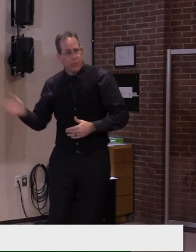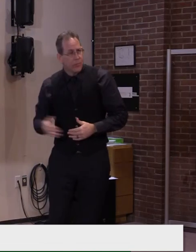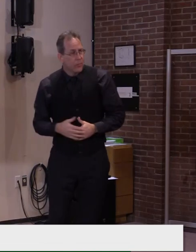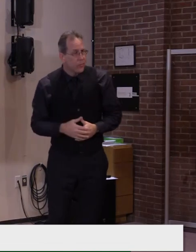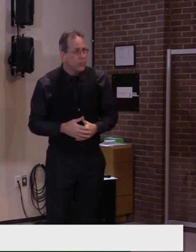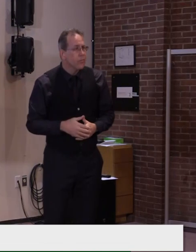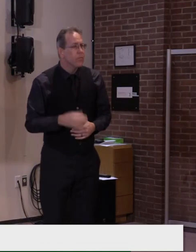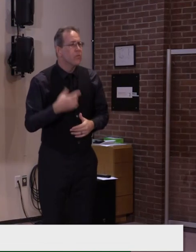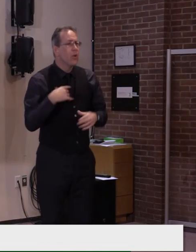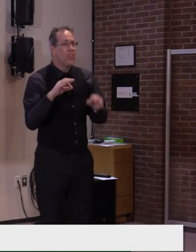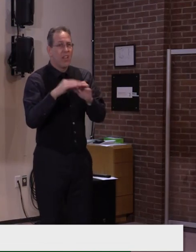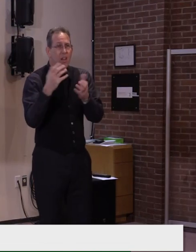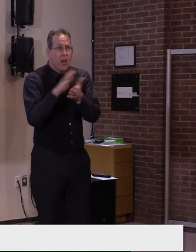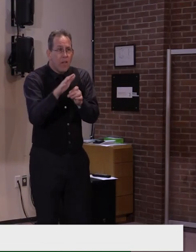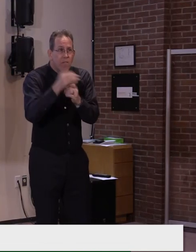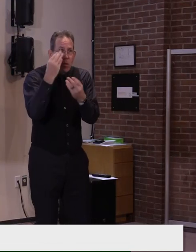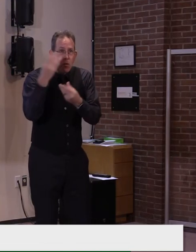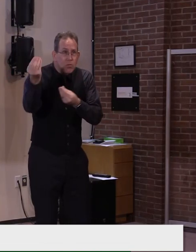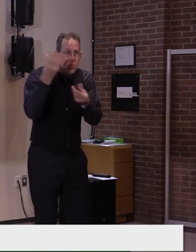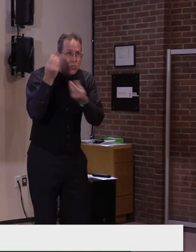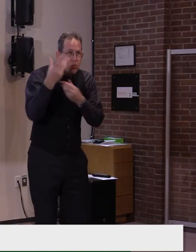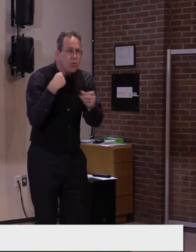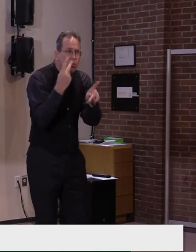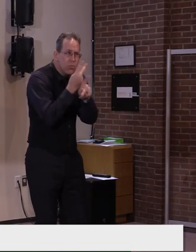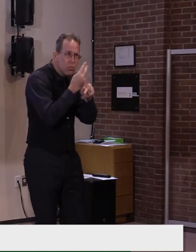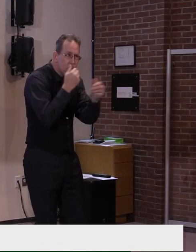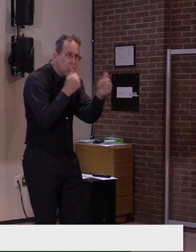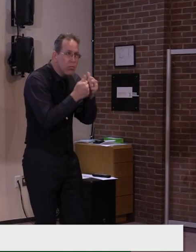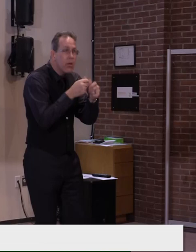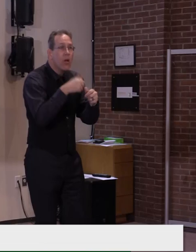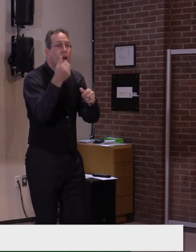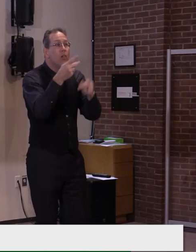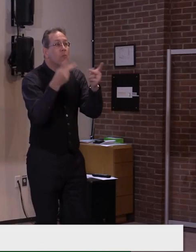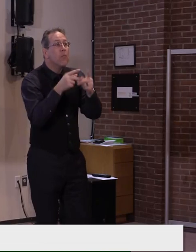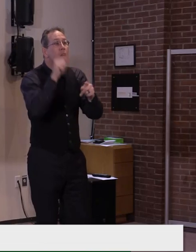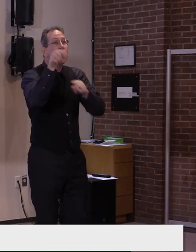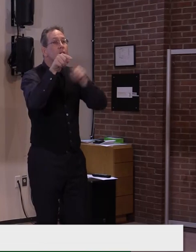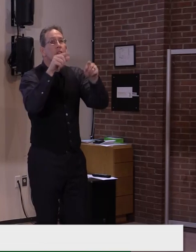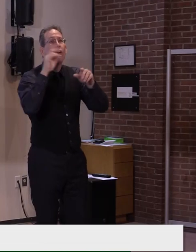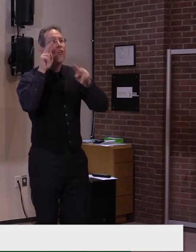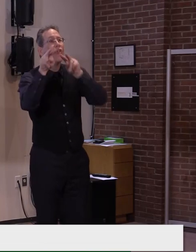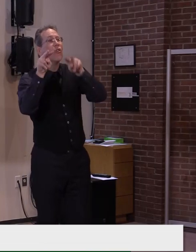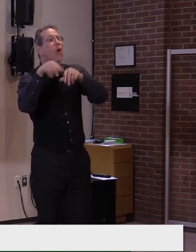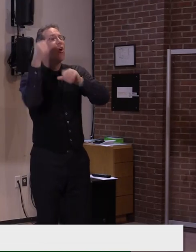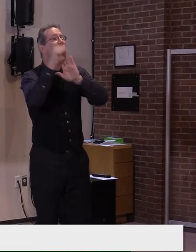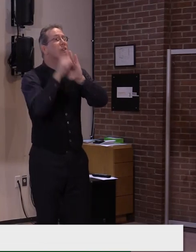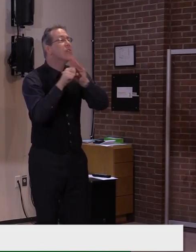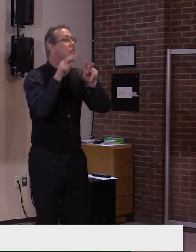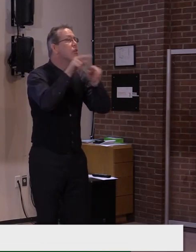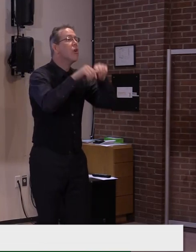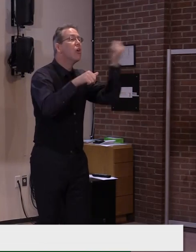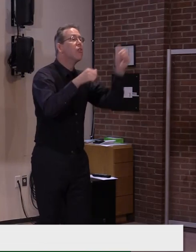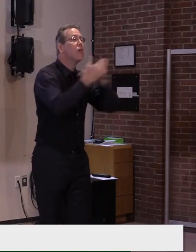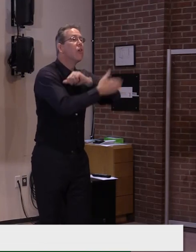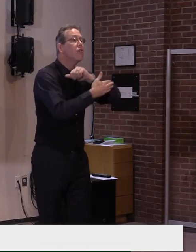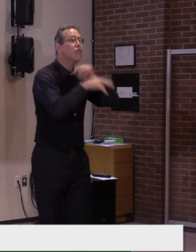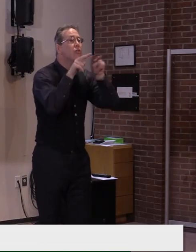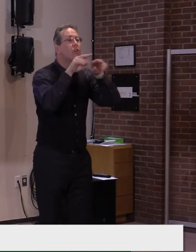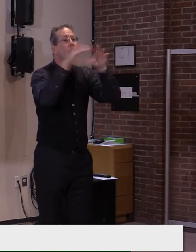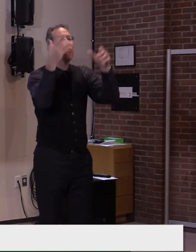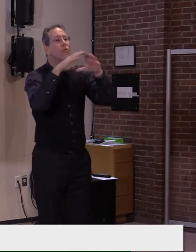some of the other jurisdictions around the U.S. and internationally, which we'll continue to watch closely over the next few weeks to see